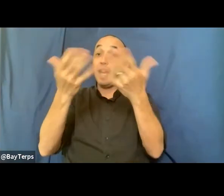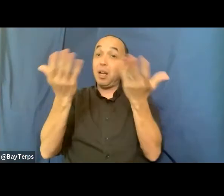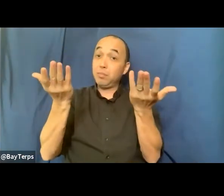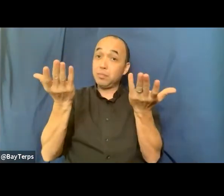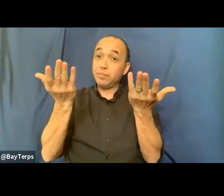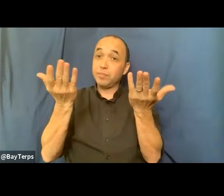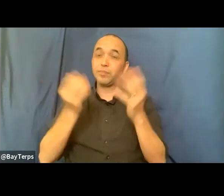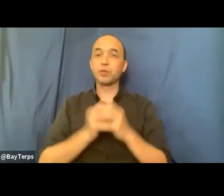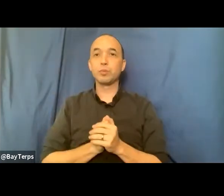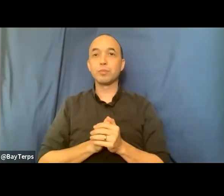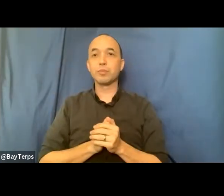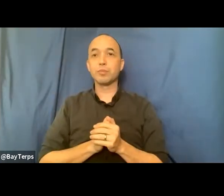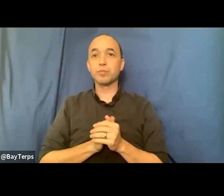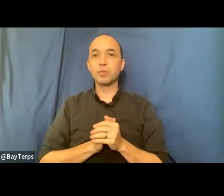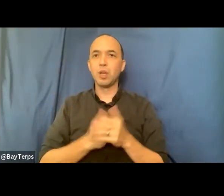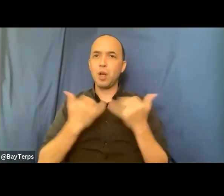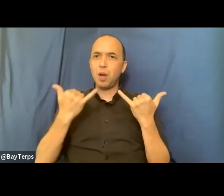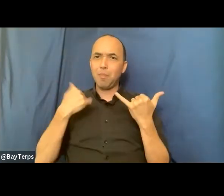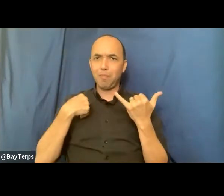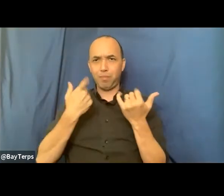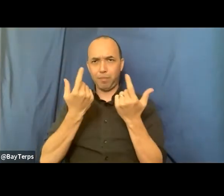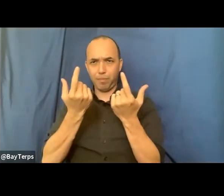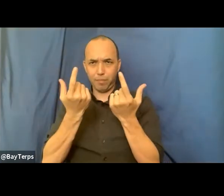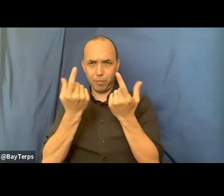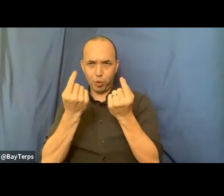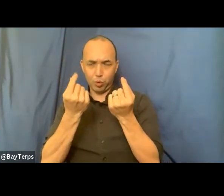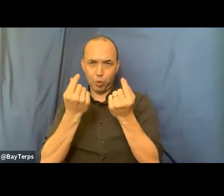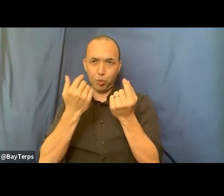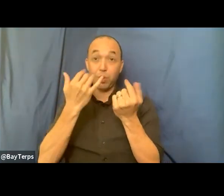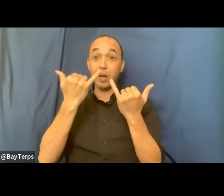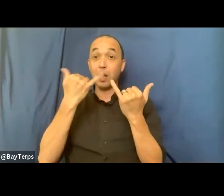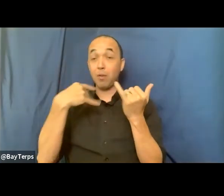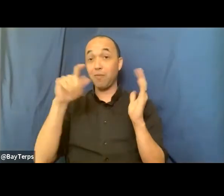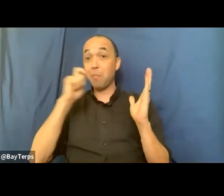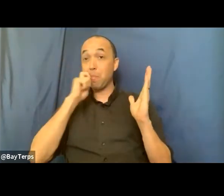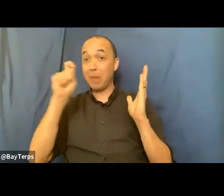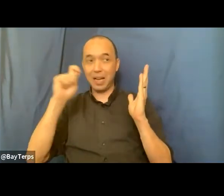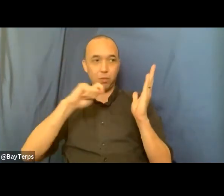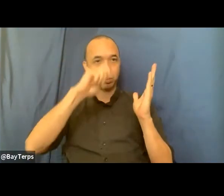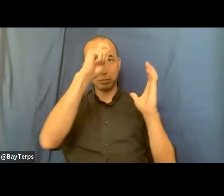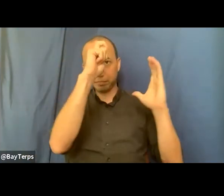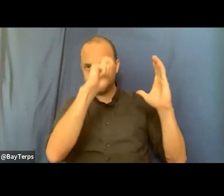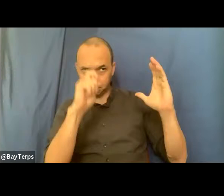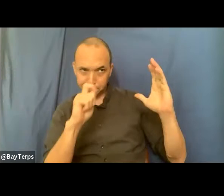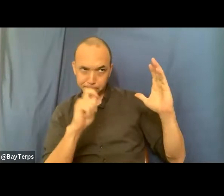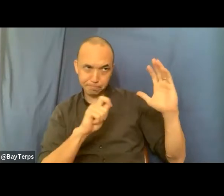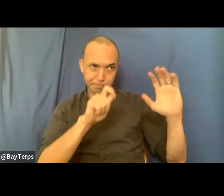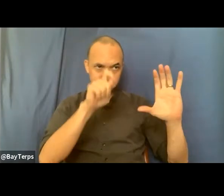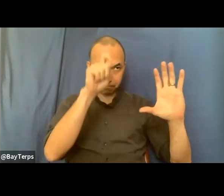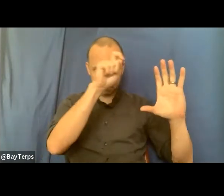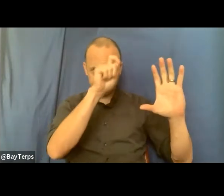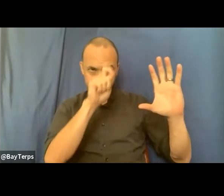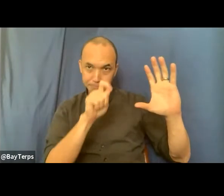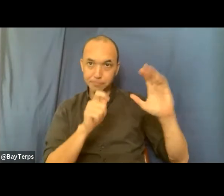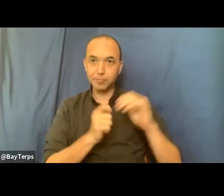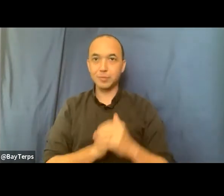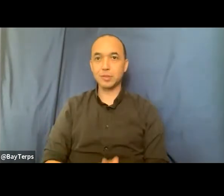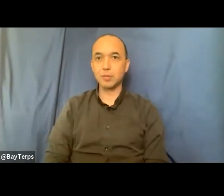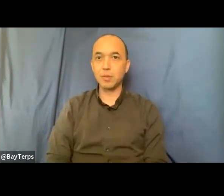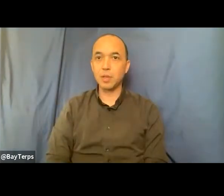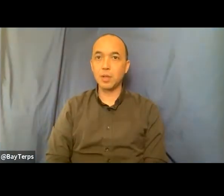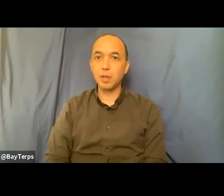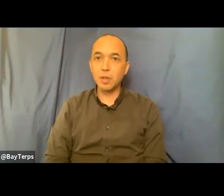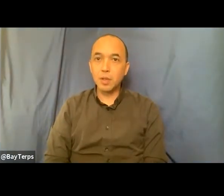pumpkin and I'm gonna sketch out something really quick. You could even do like